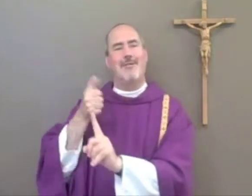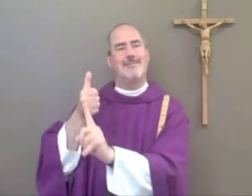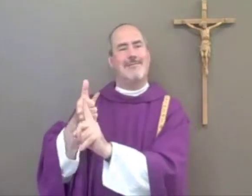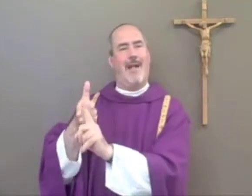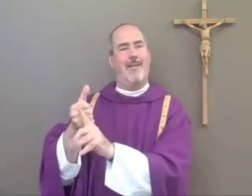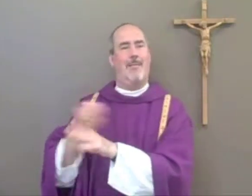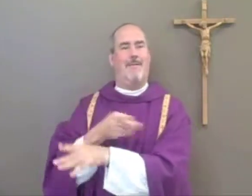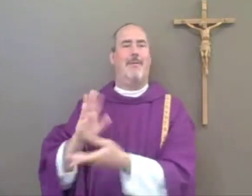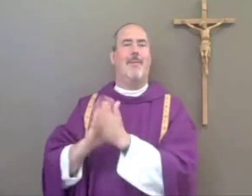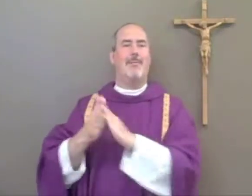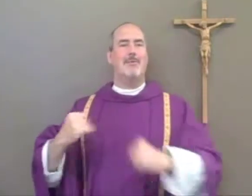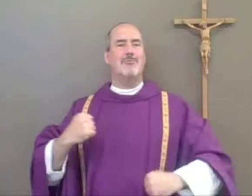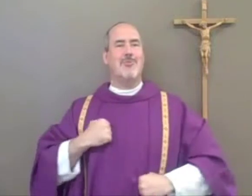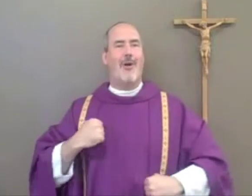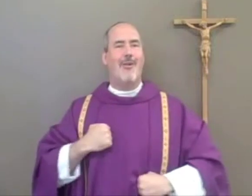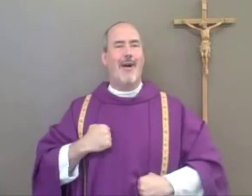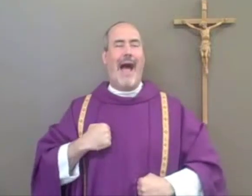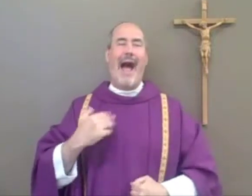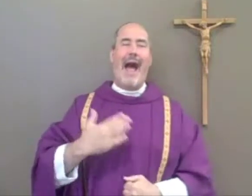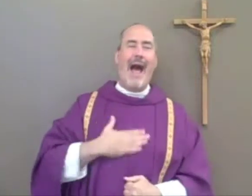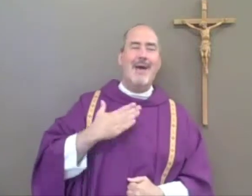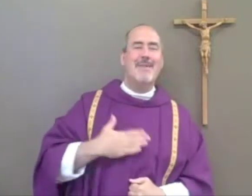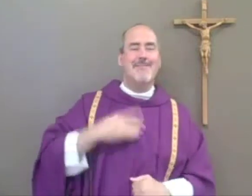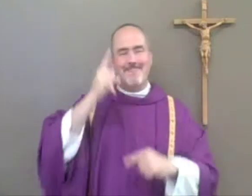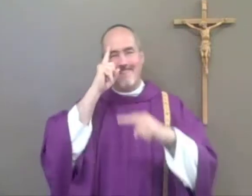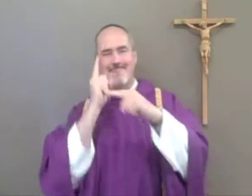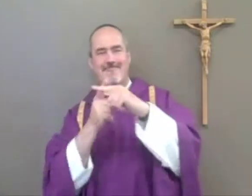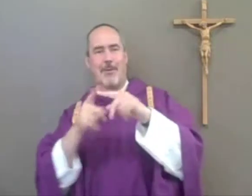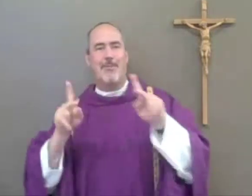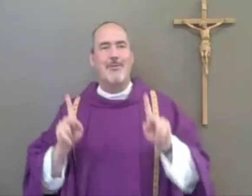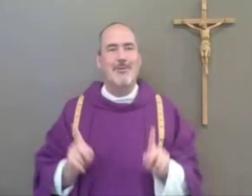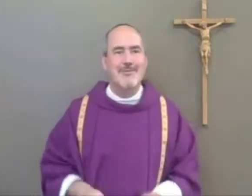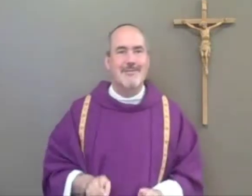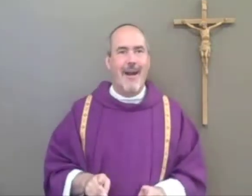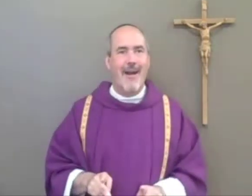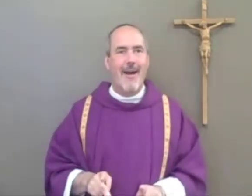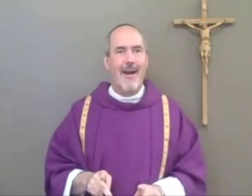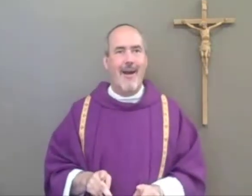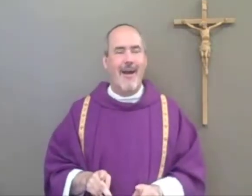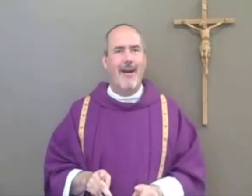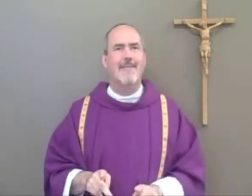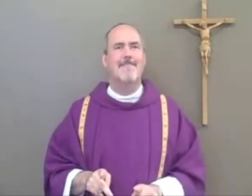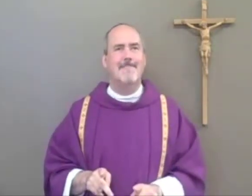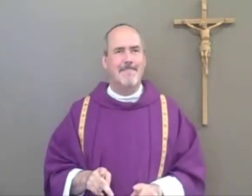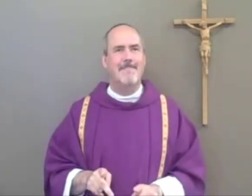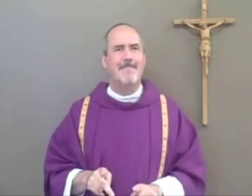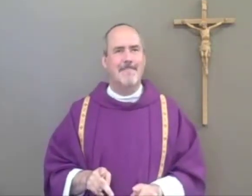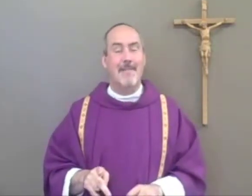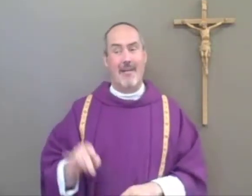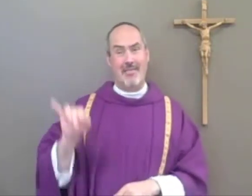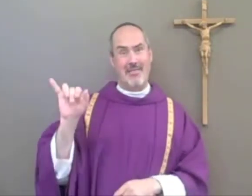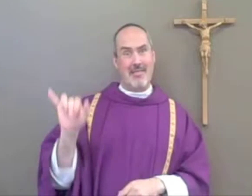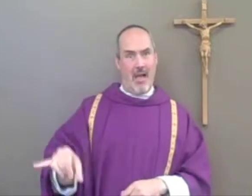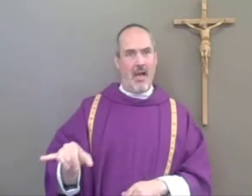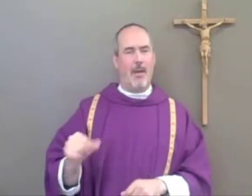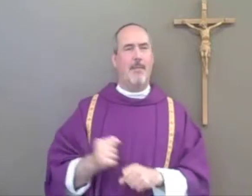change. He became his old self again, the positive, happy person he was before he was recruited into the guerrilla